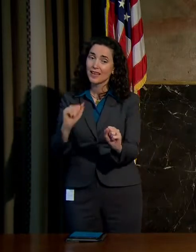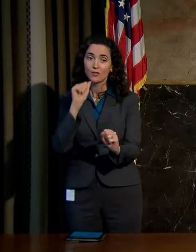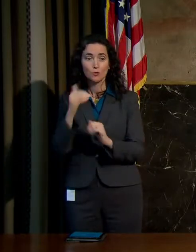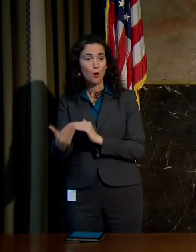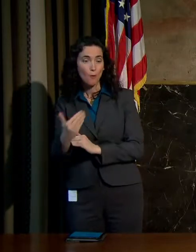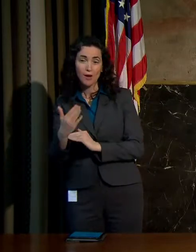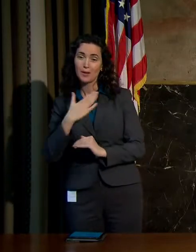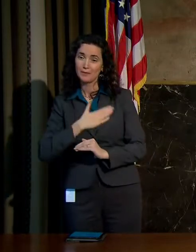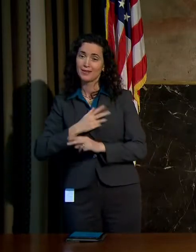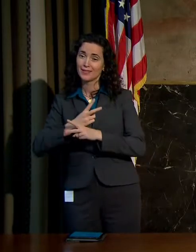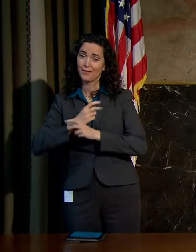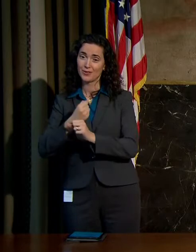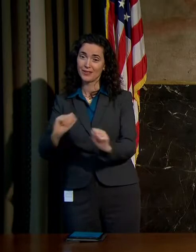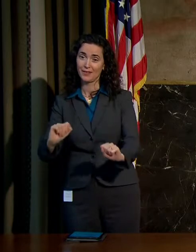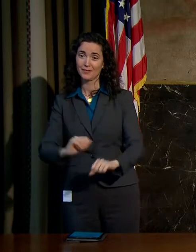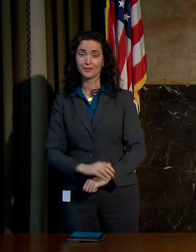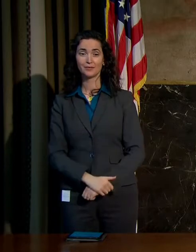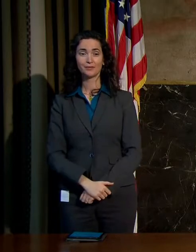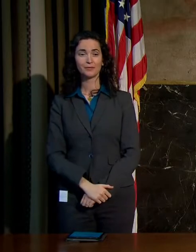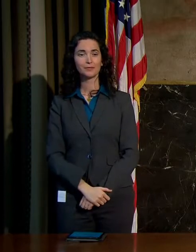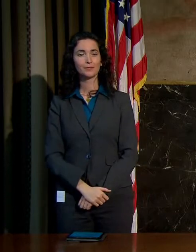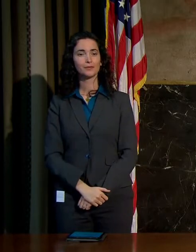morning.